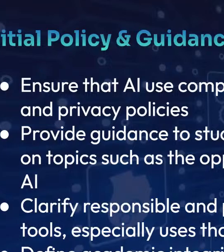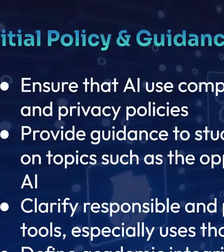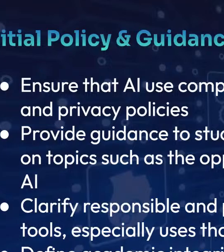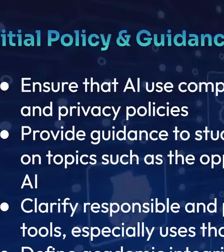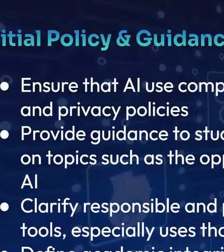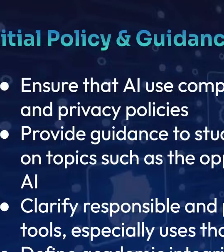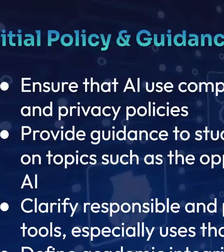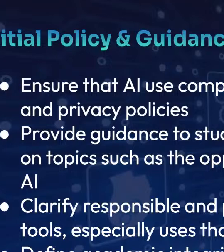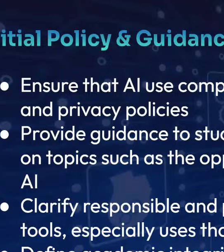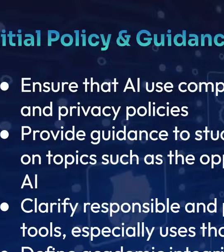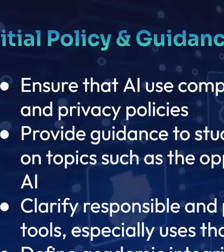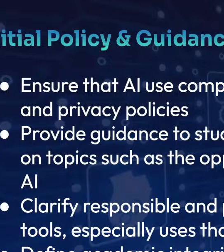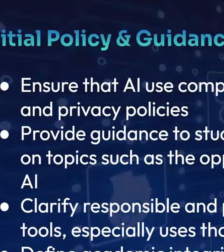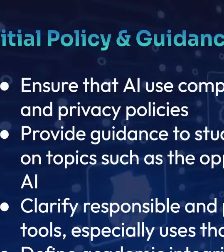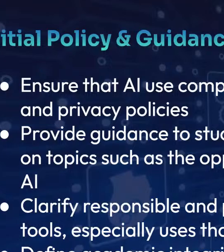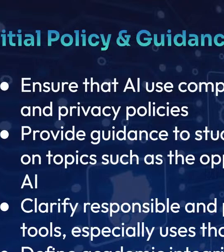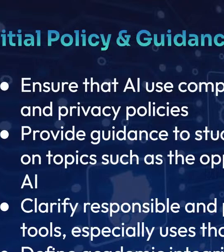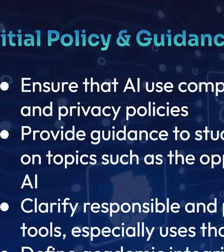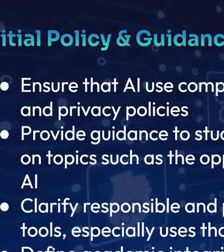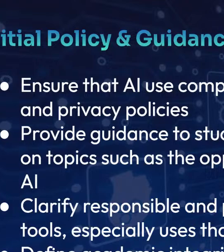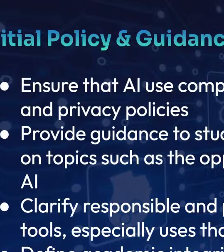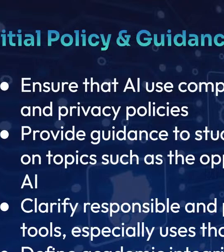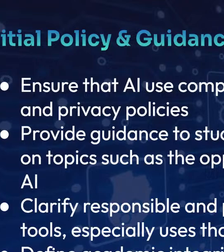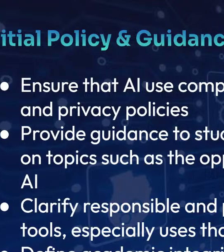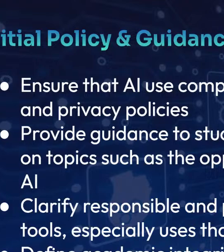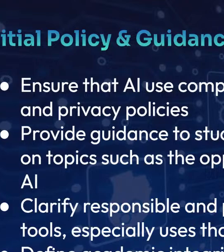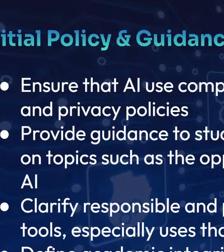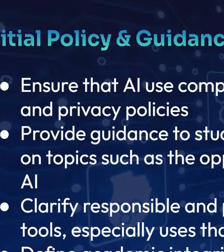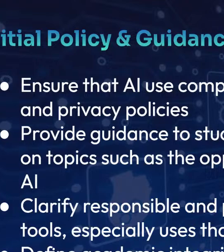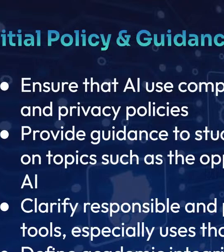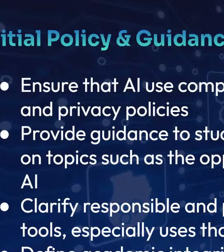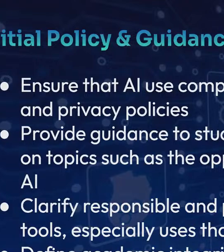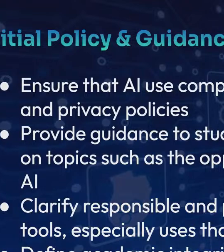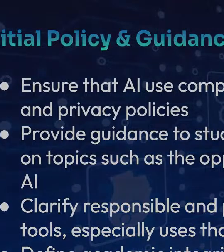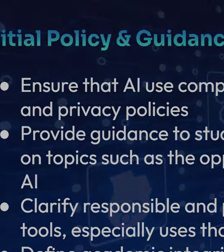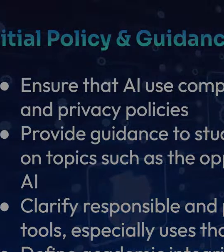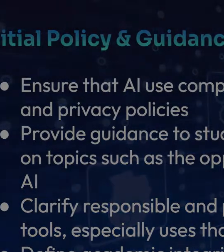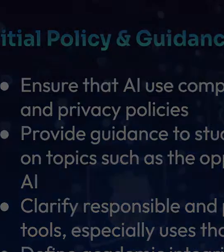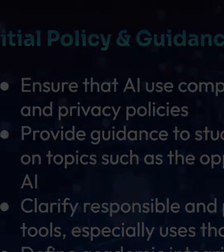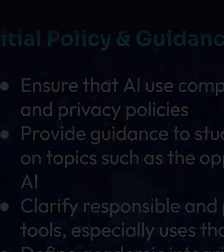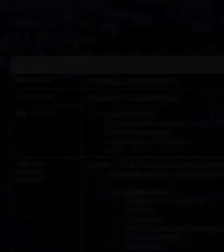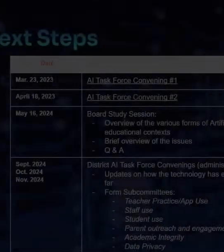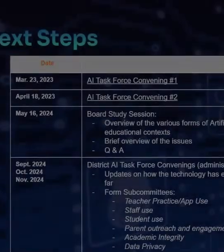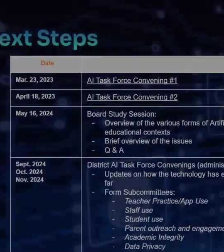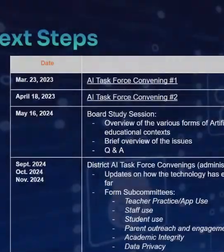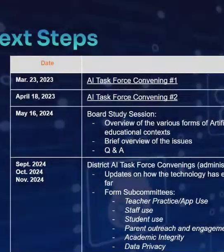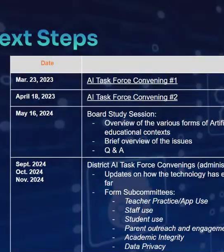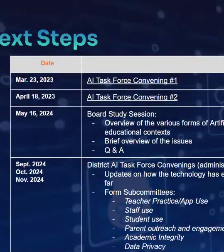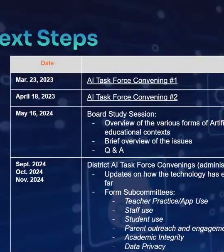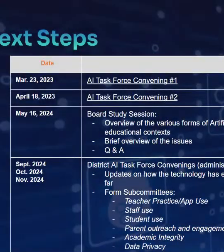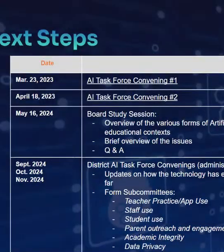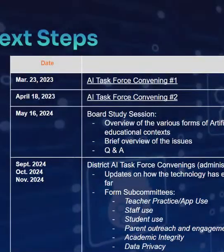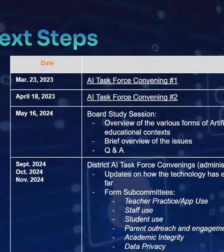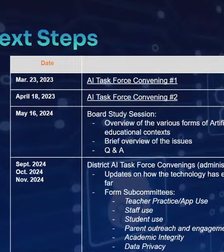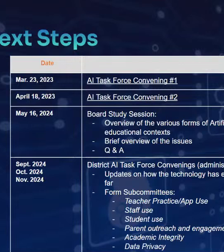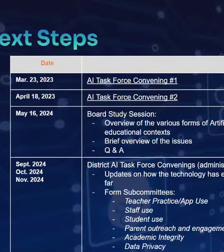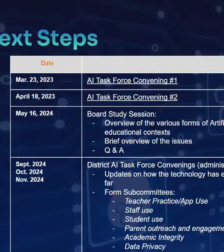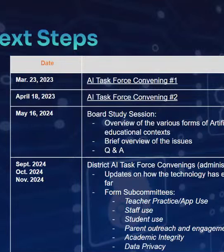finally, we will also update any relevant policies in the fall related to academic integrity. And then this is just a kind of quick